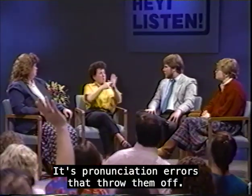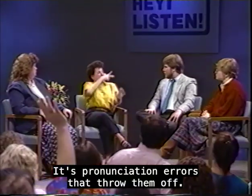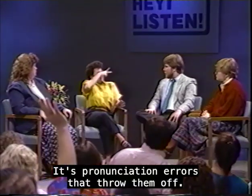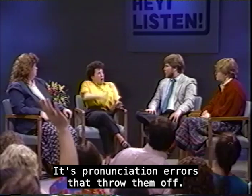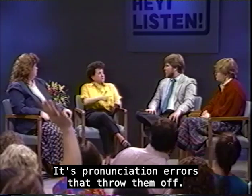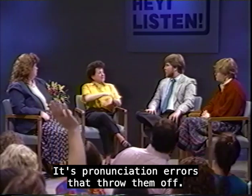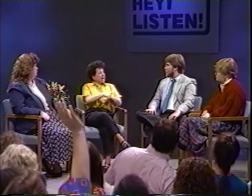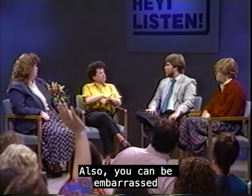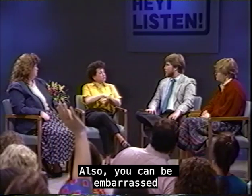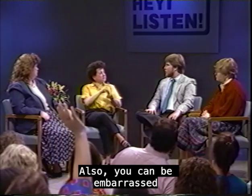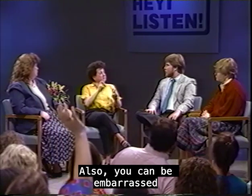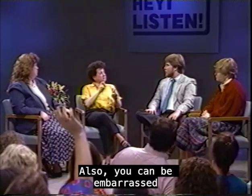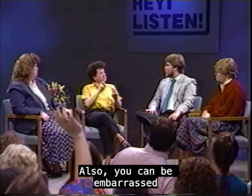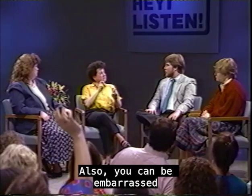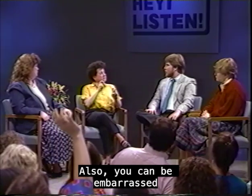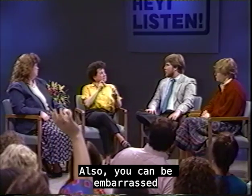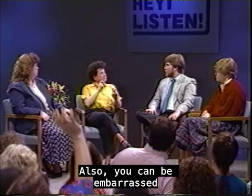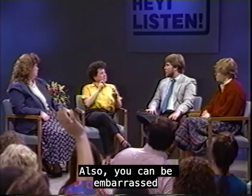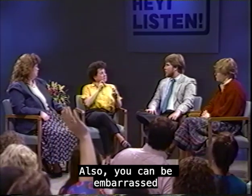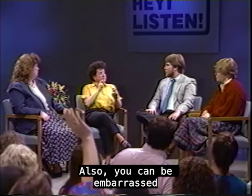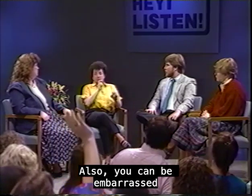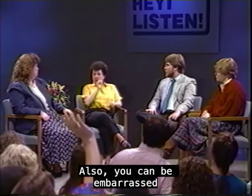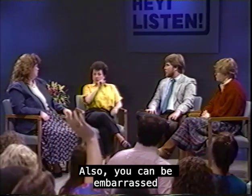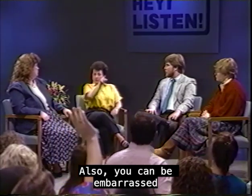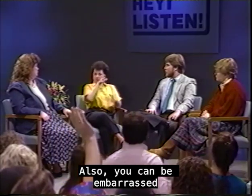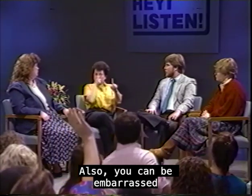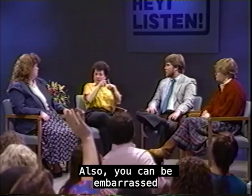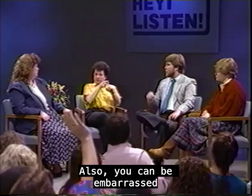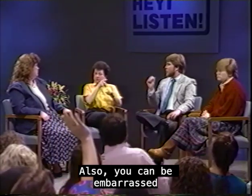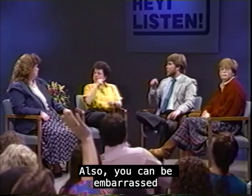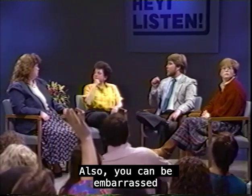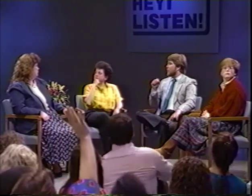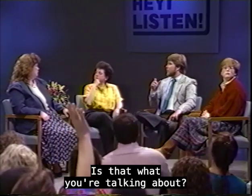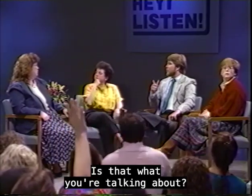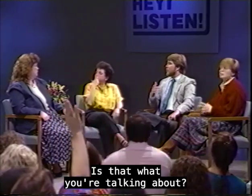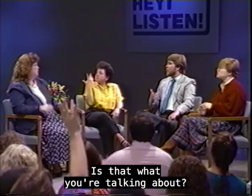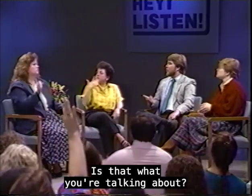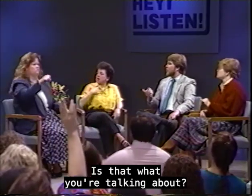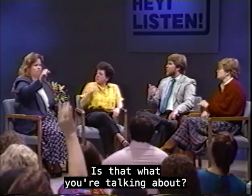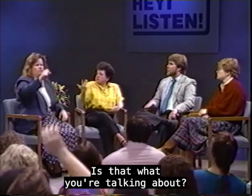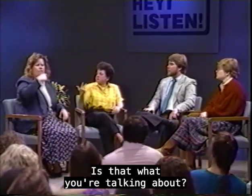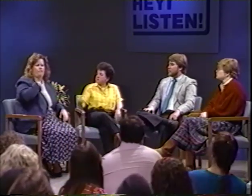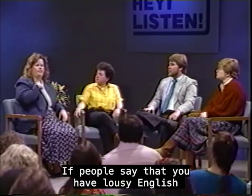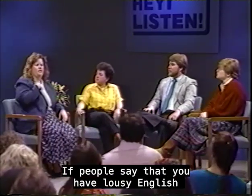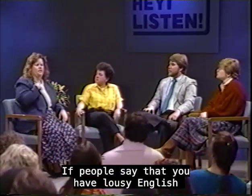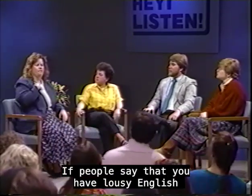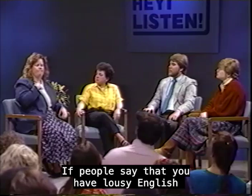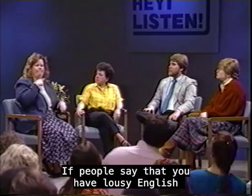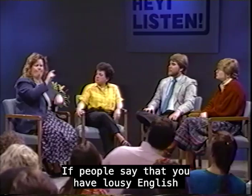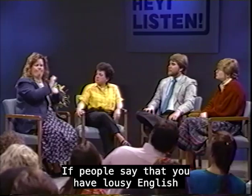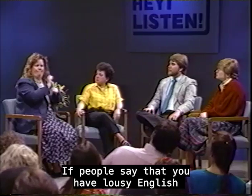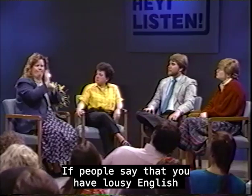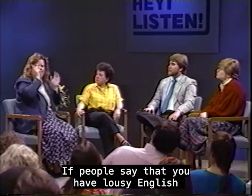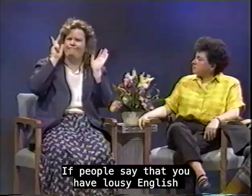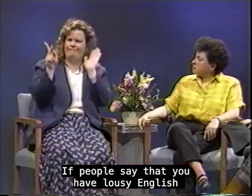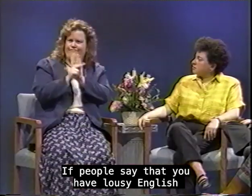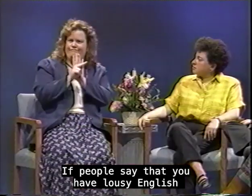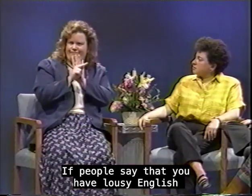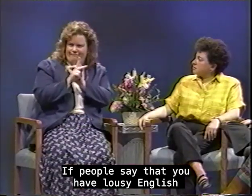off. Also, you can be embarrassed by your skills in English. Is that what you're talking about? If people think that you have lousy English